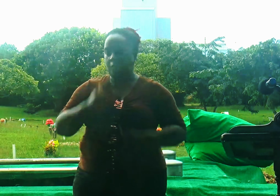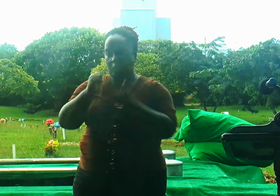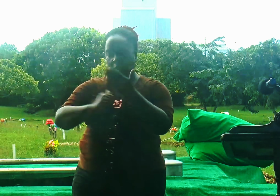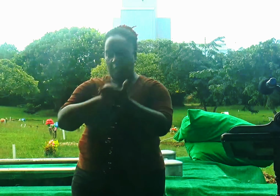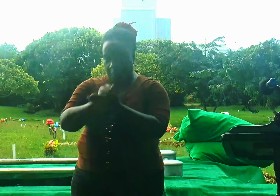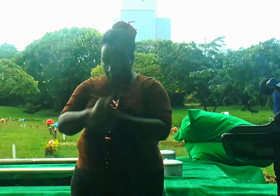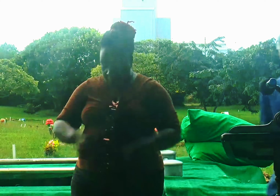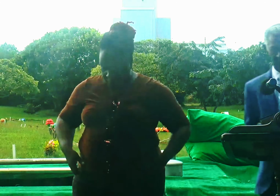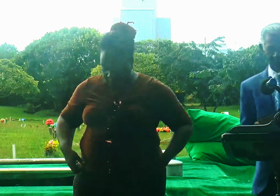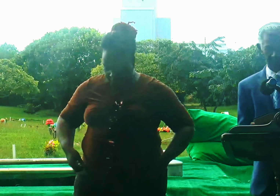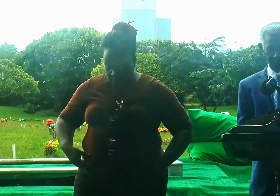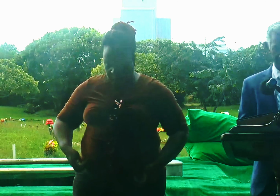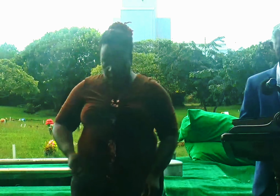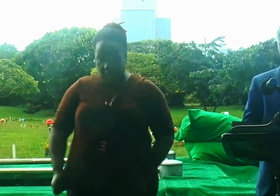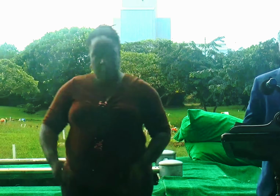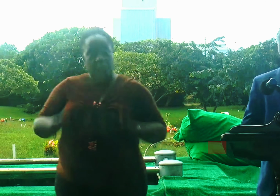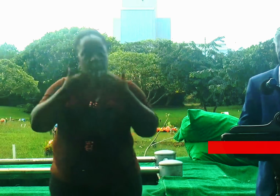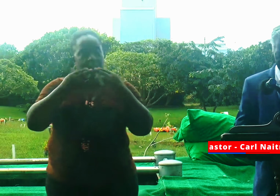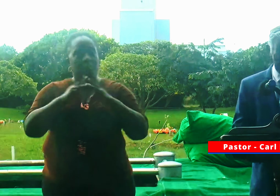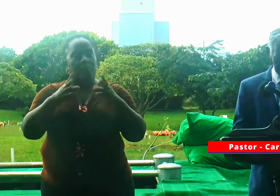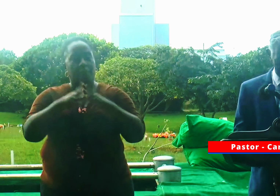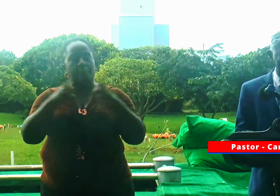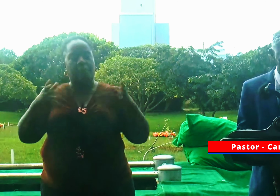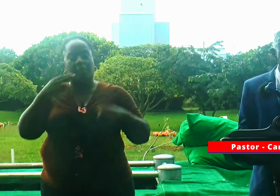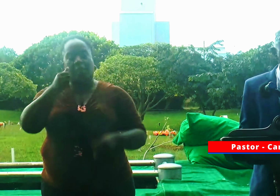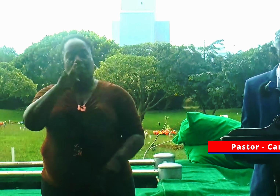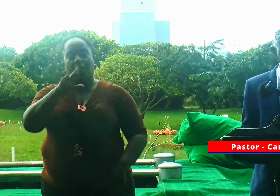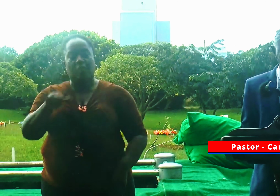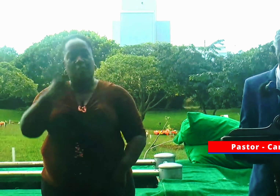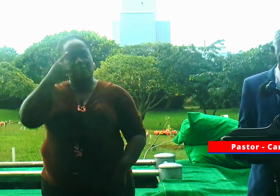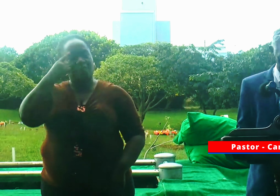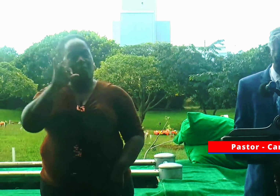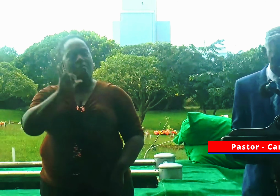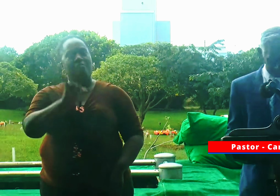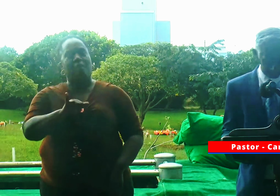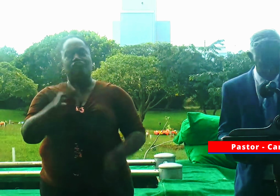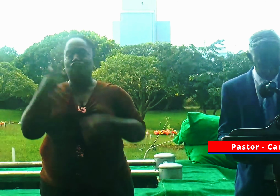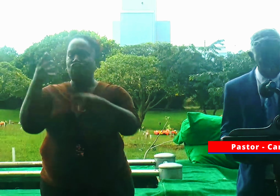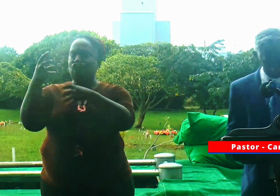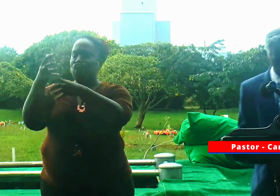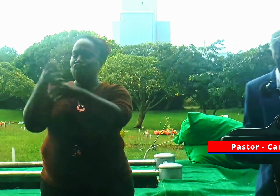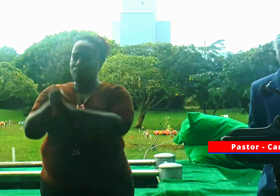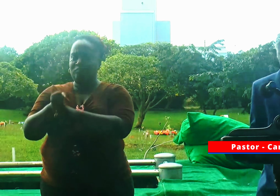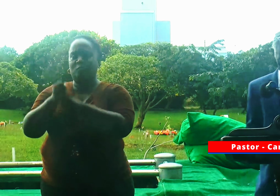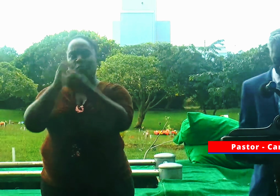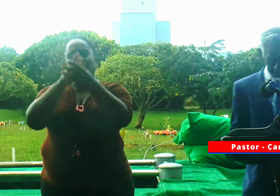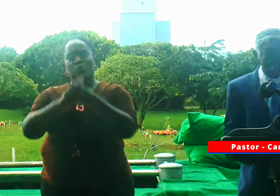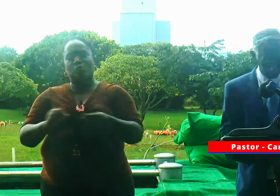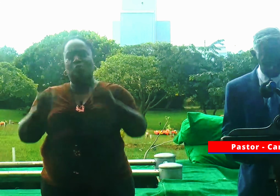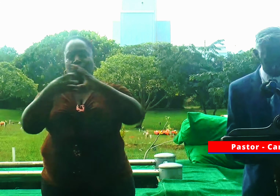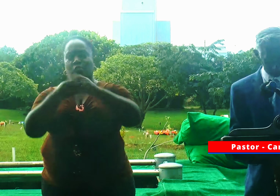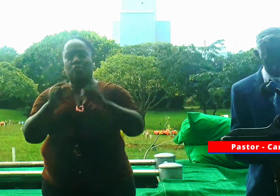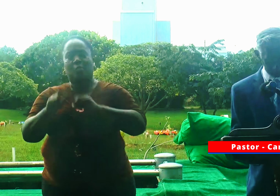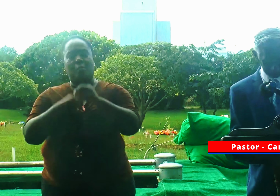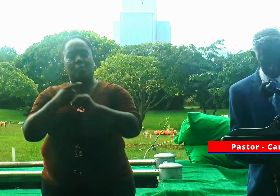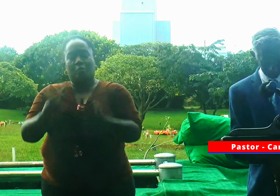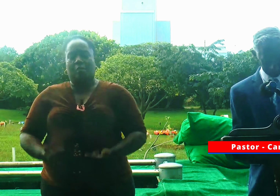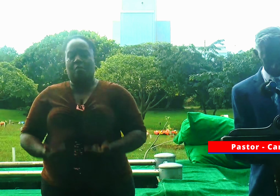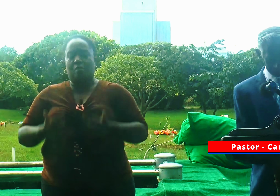Amen. Thank you very much, Harry, for that concise review of the life of